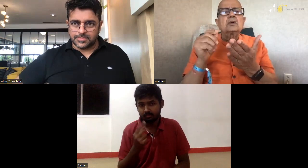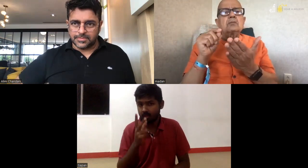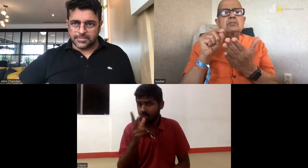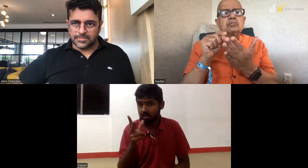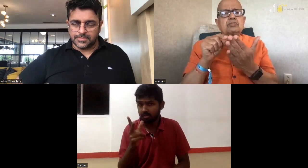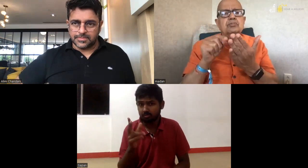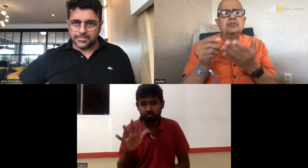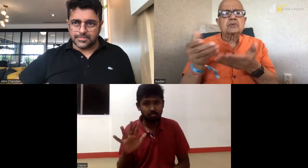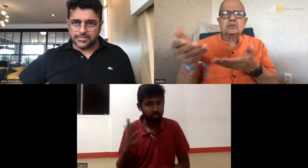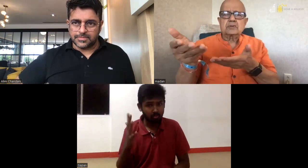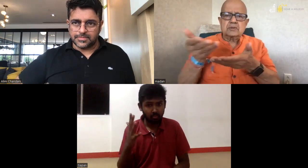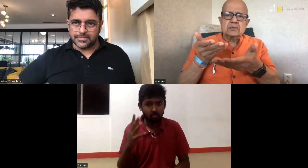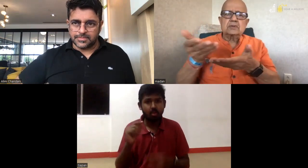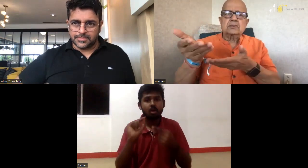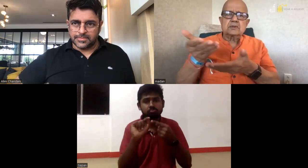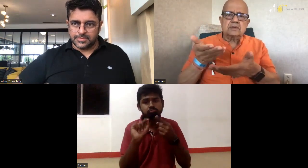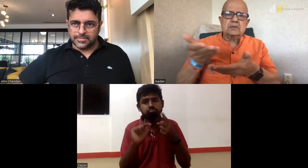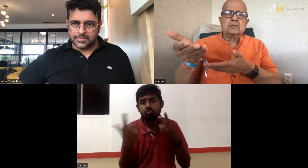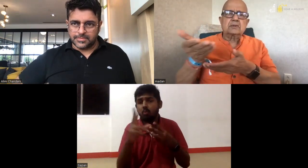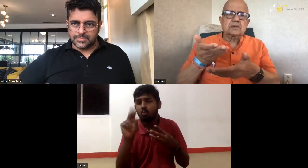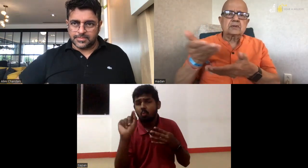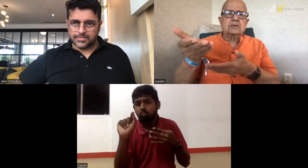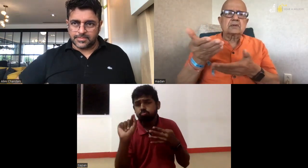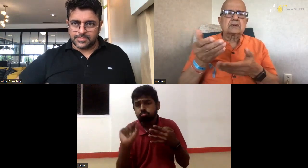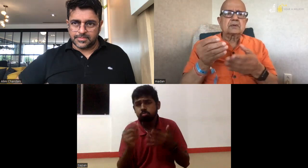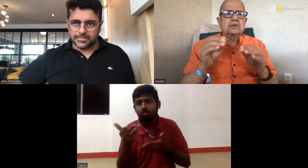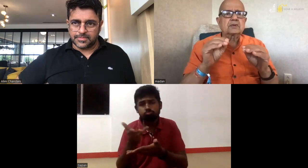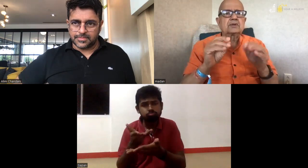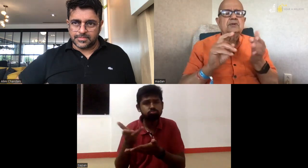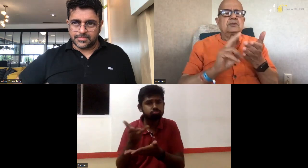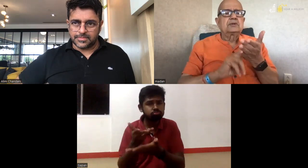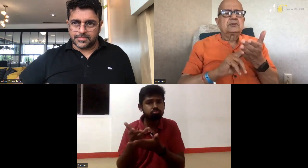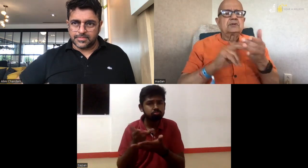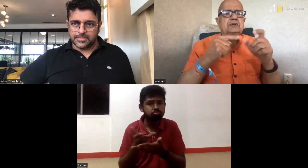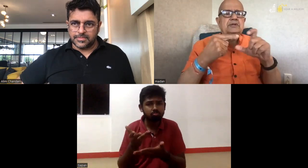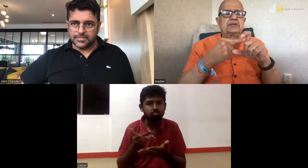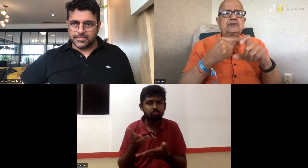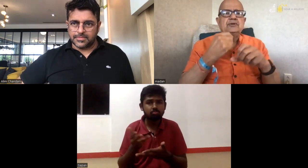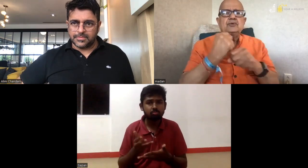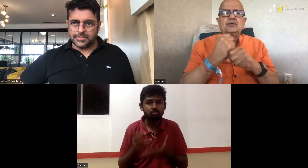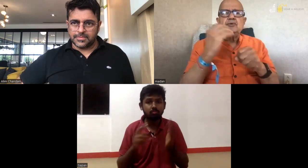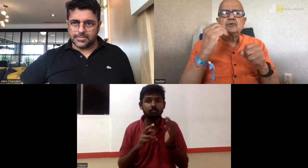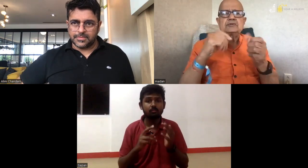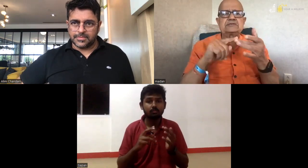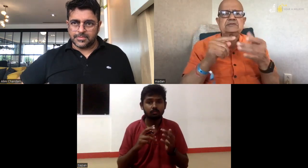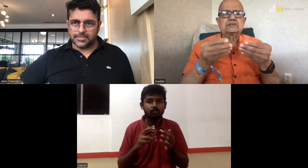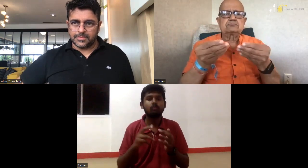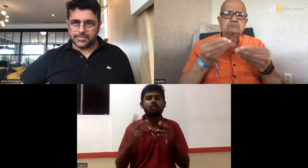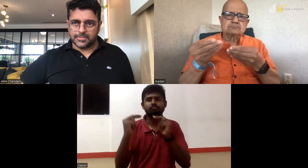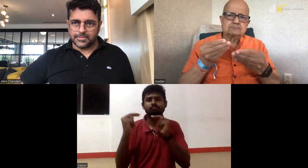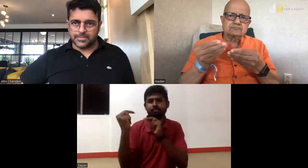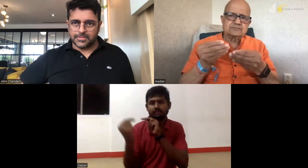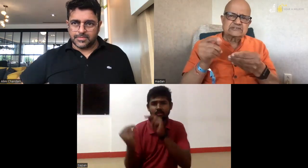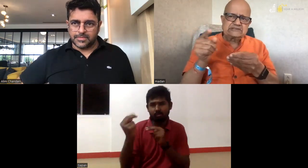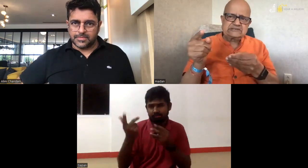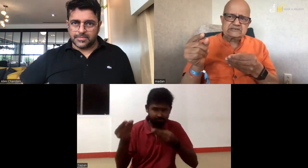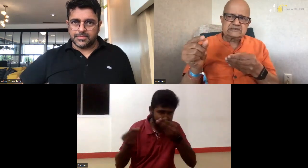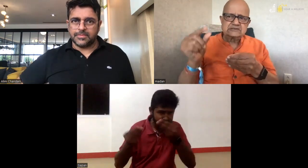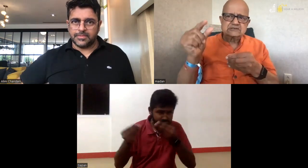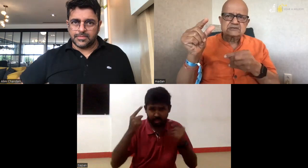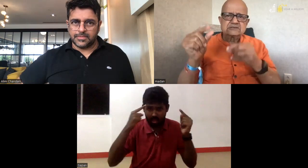mandatory for the teachers also. How we can make the changes here in India? The government, the teachers in the